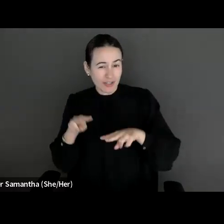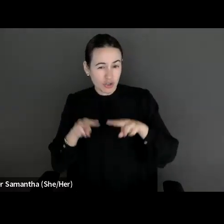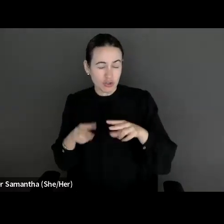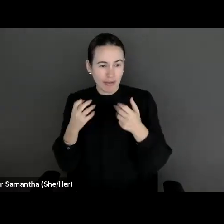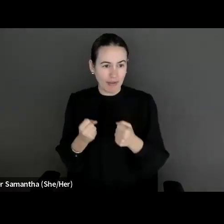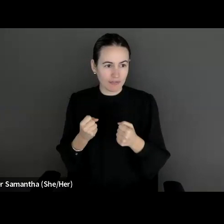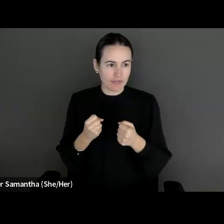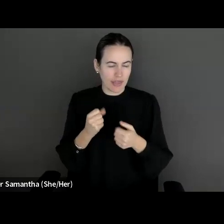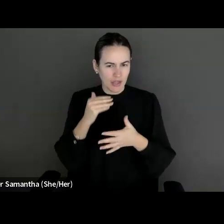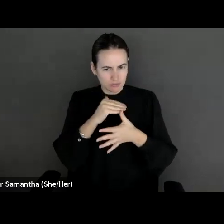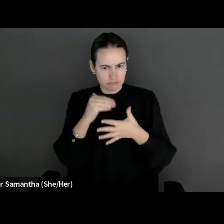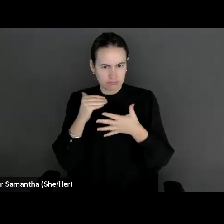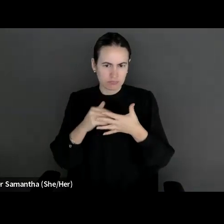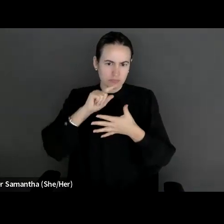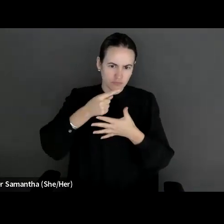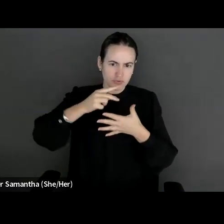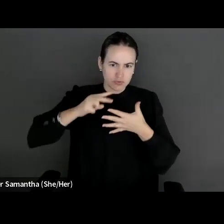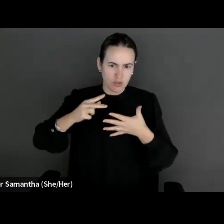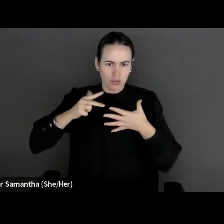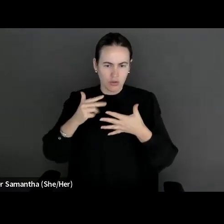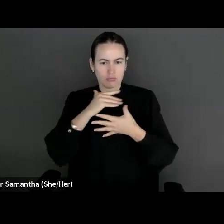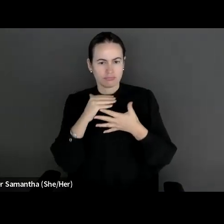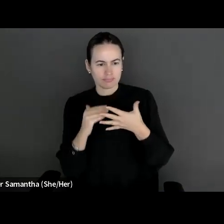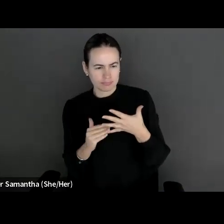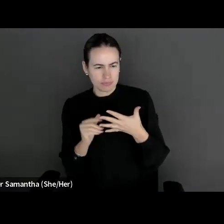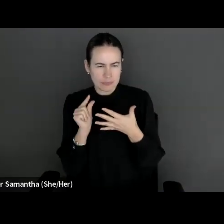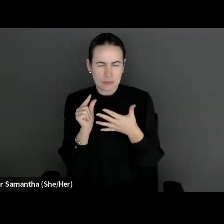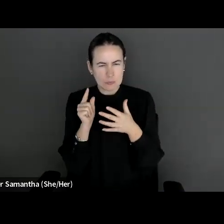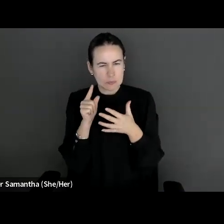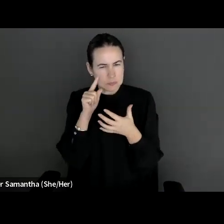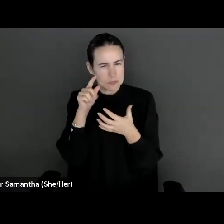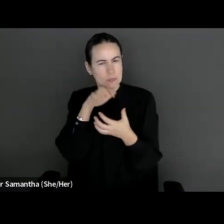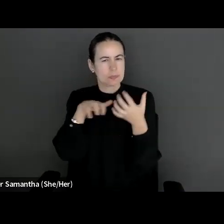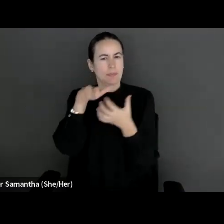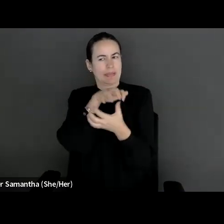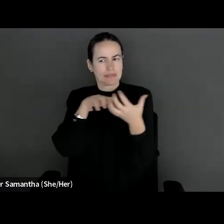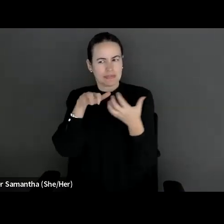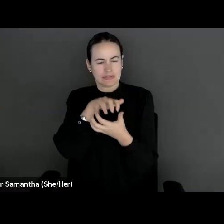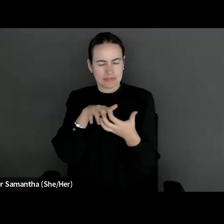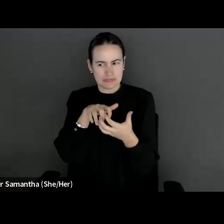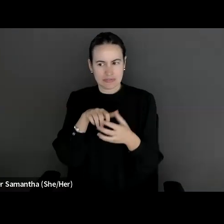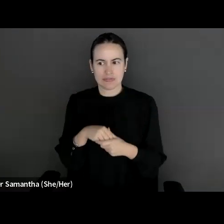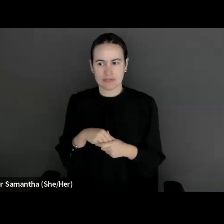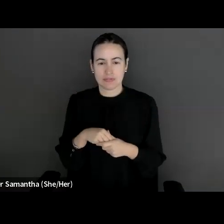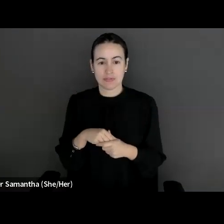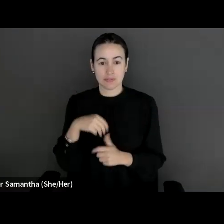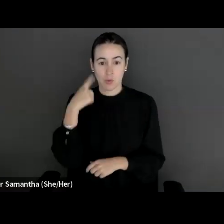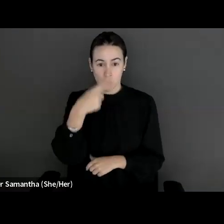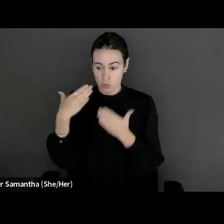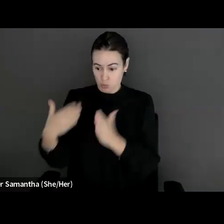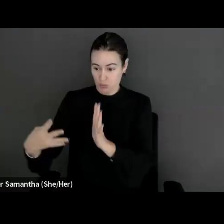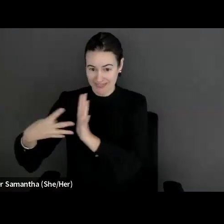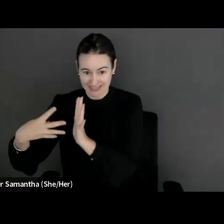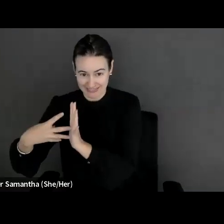is a bit complicated if you use rating scales, because you have the people who are being rated, the test takers, you have